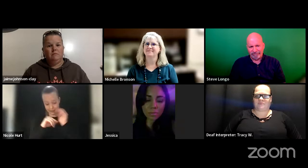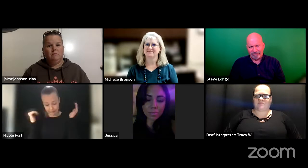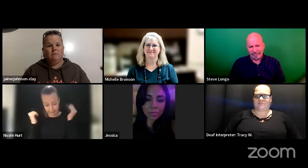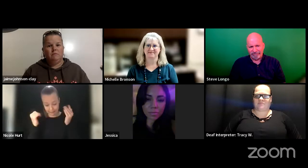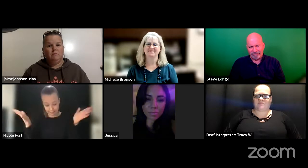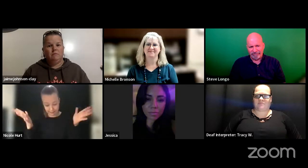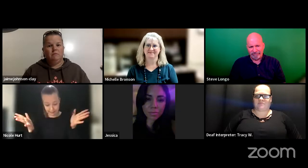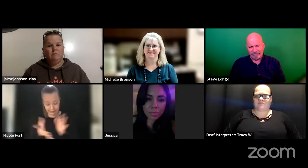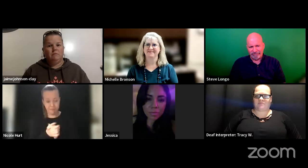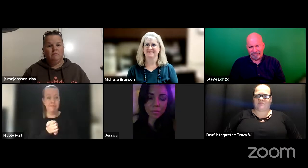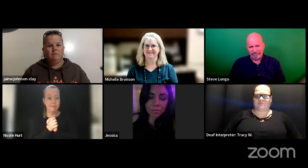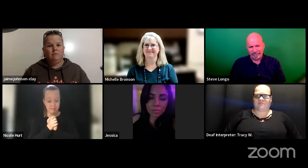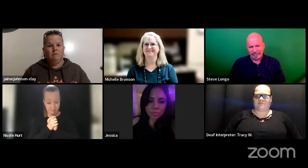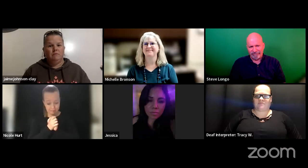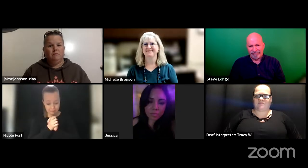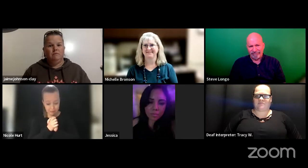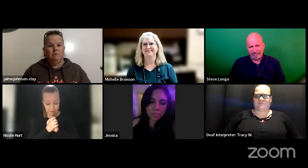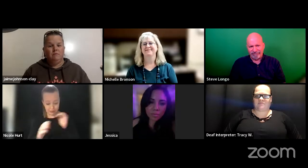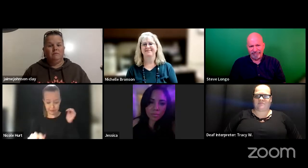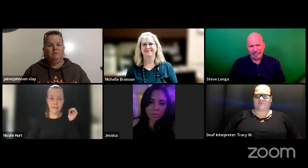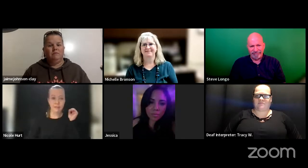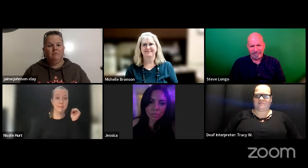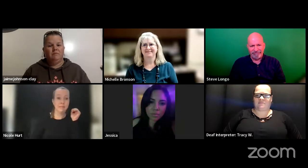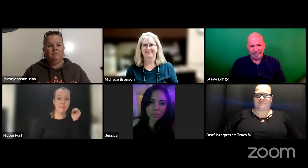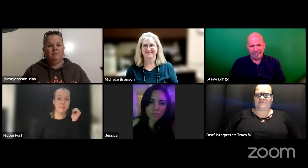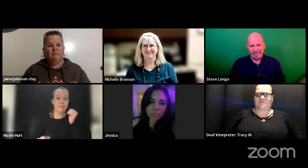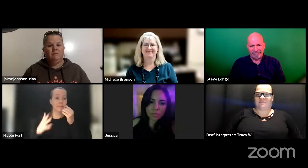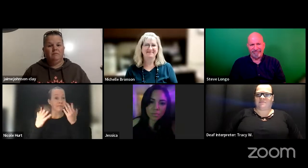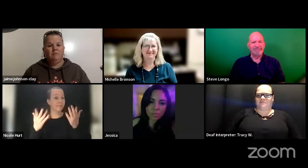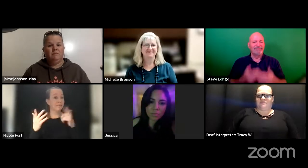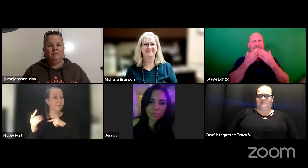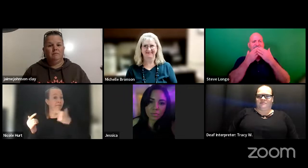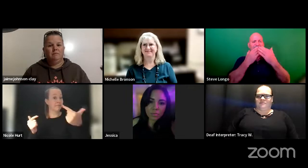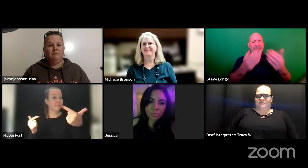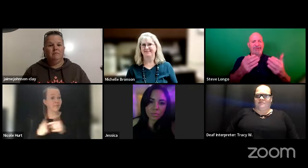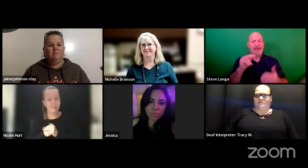And that concludes my report for tonight. Thank you.